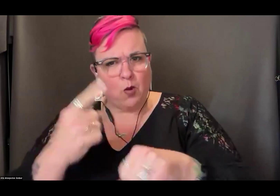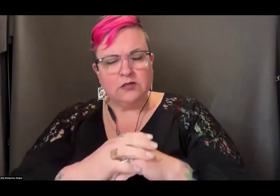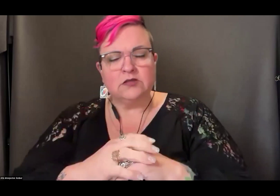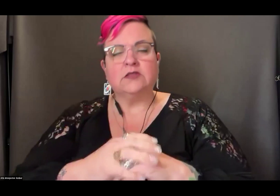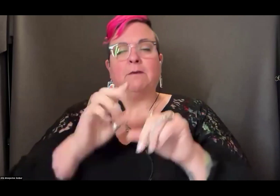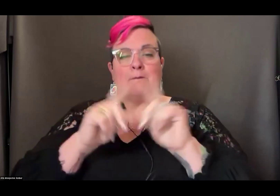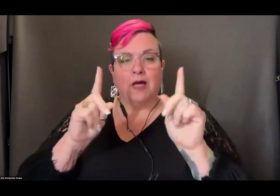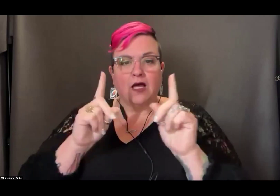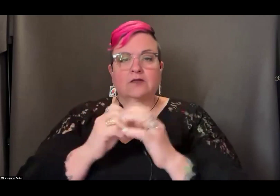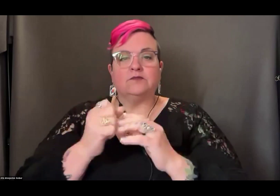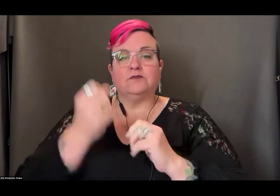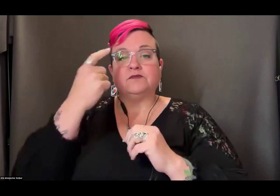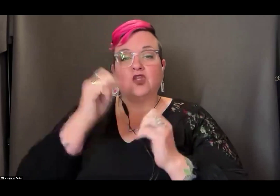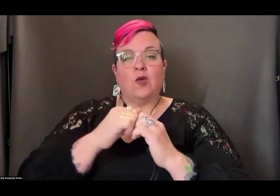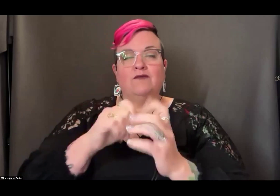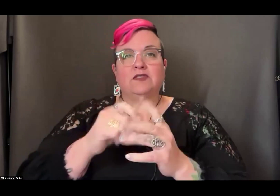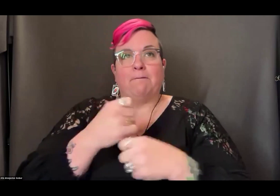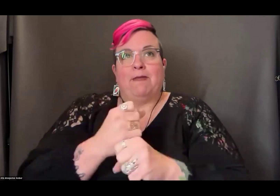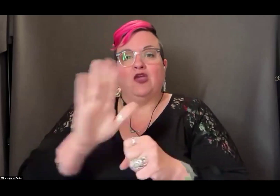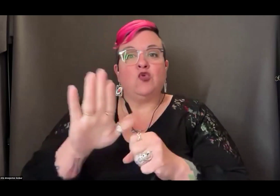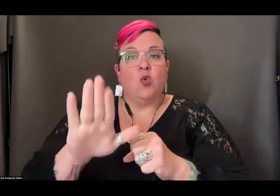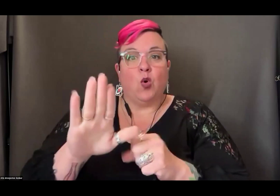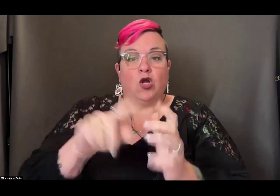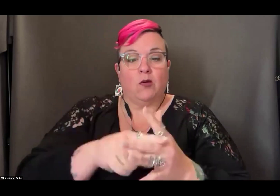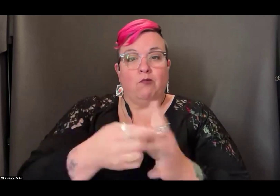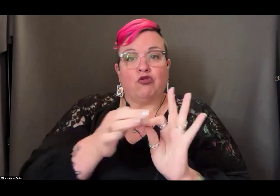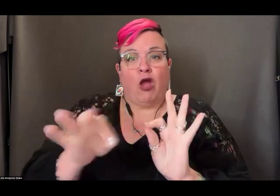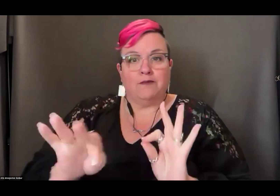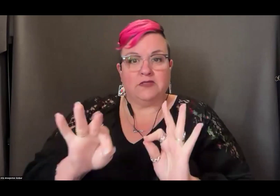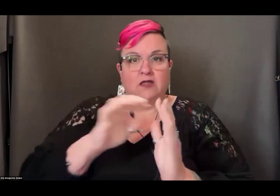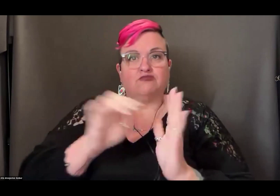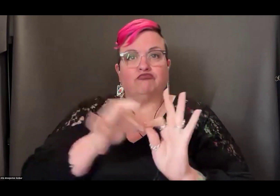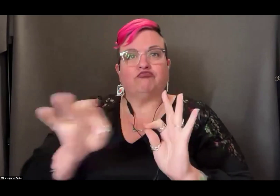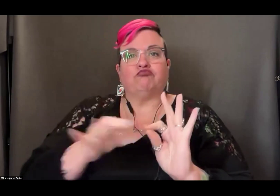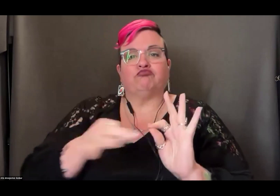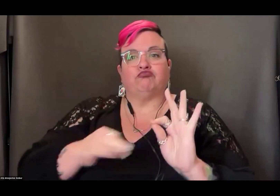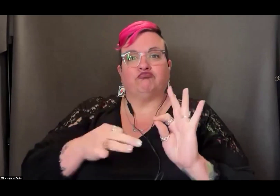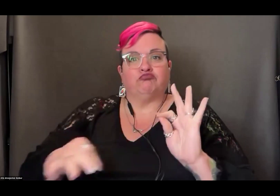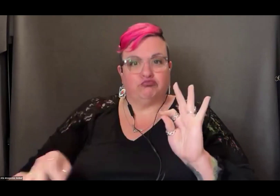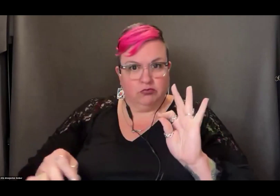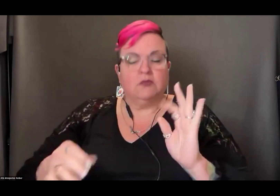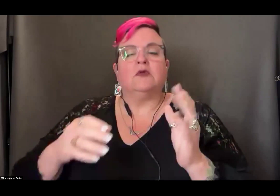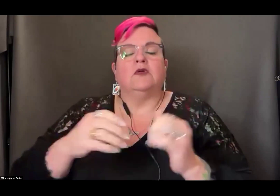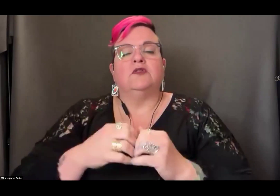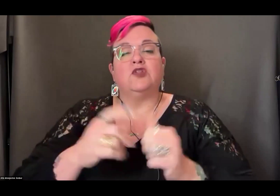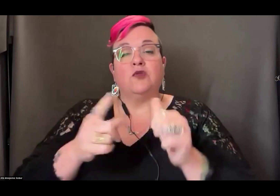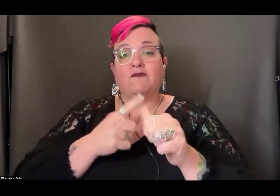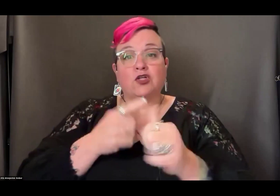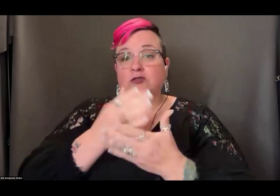to make your prompt longer. So in the first part of your prompt, you want to